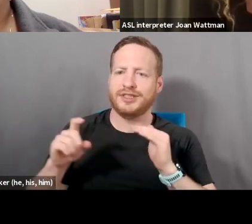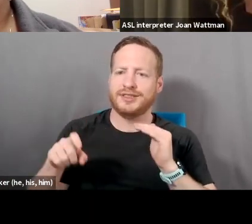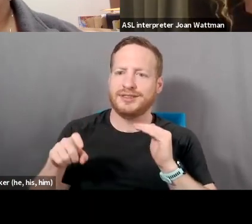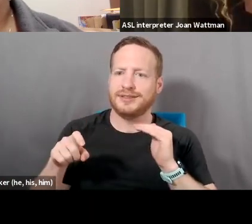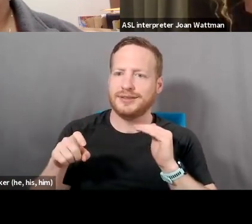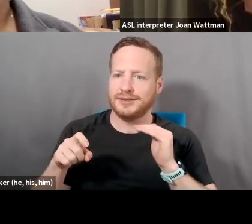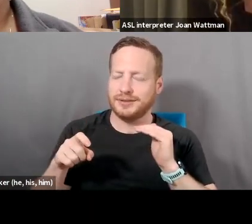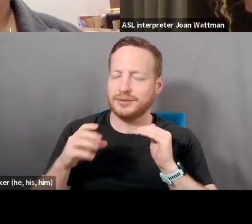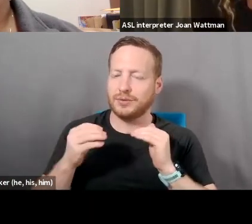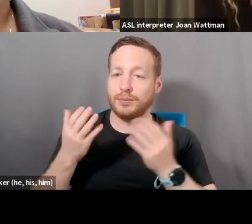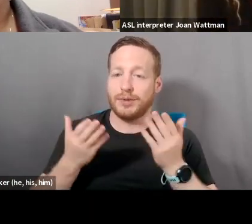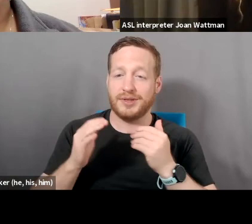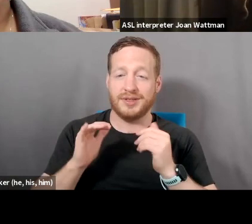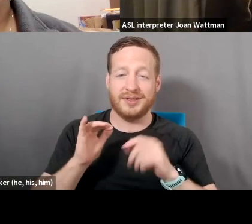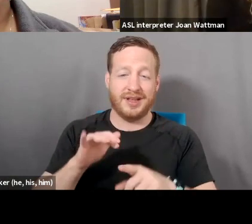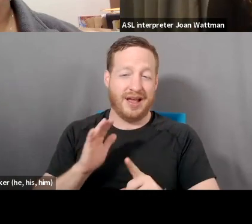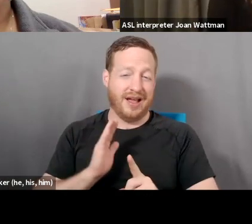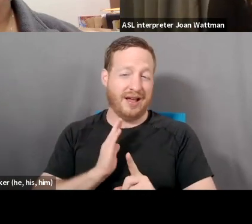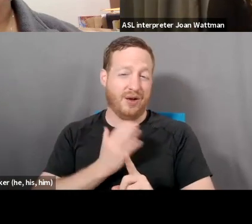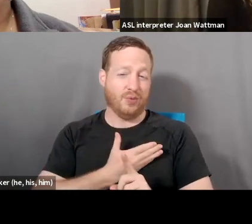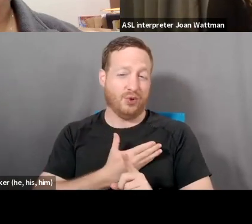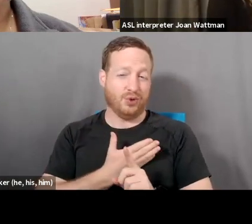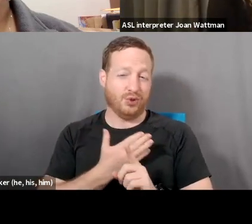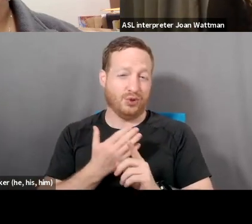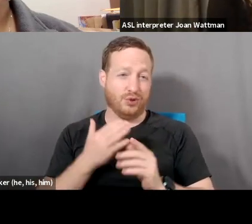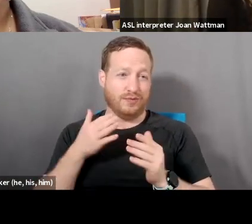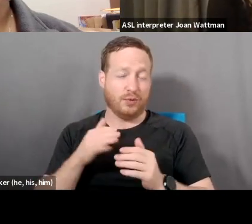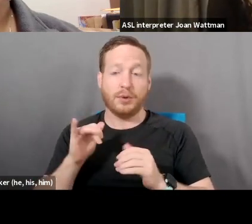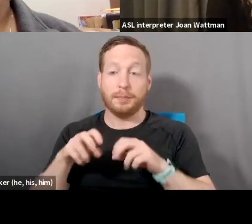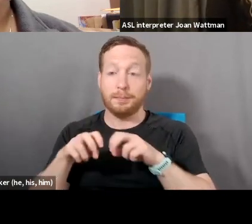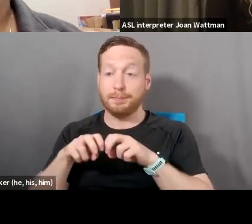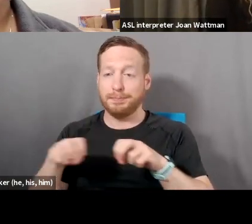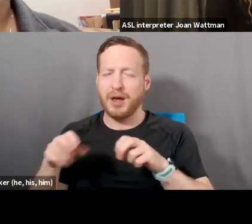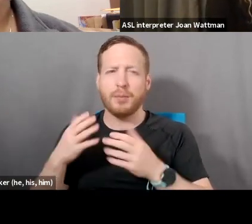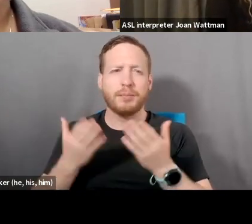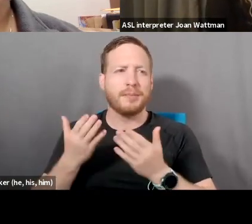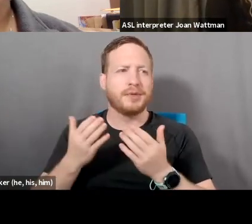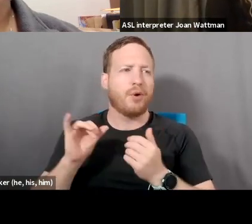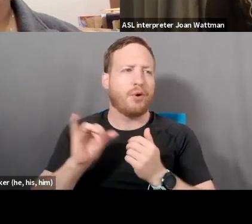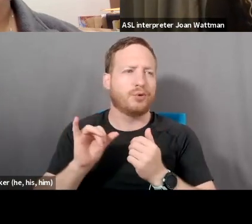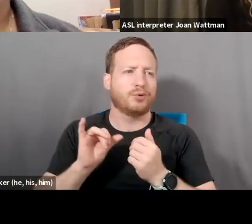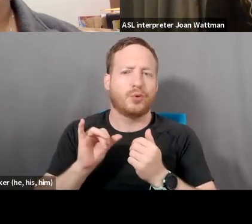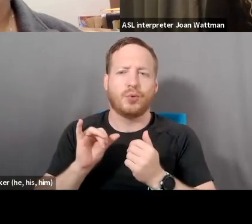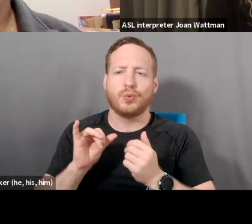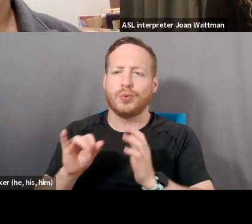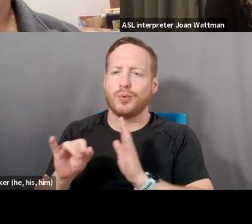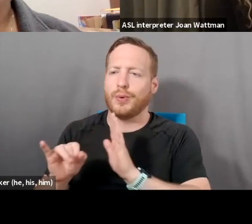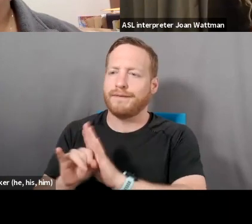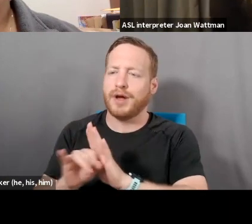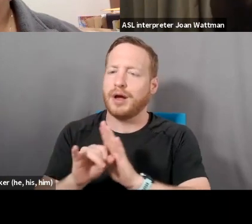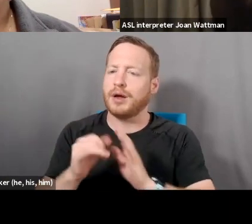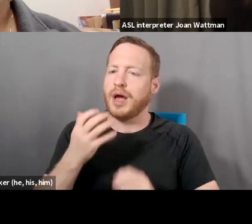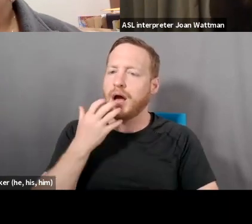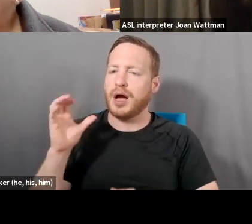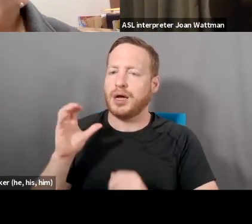identify the community needs for those purposes. And I think our focus, if we're starting with a panel, let's